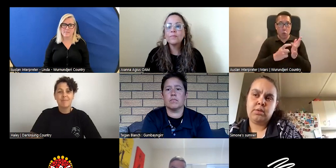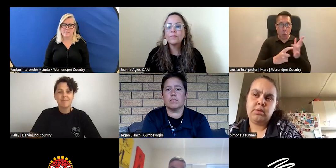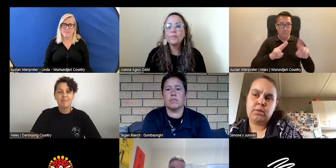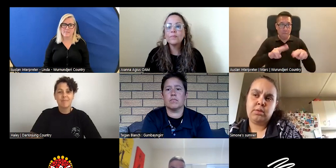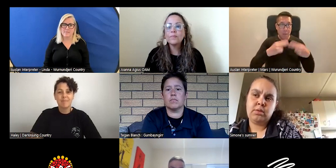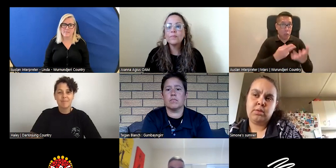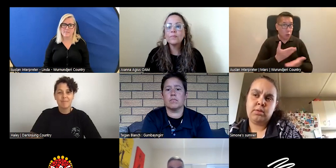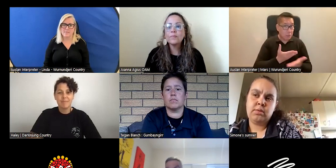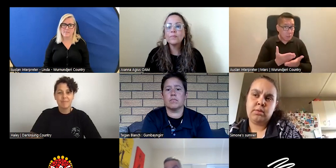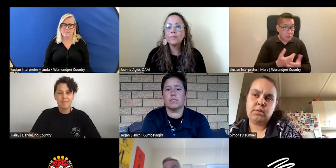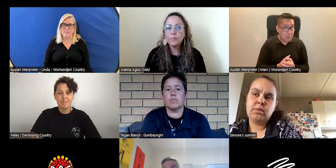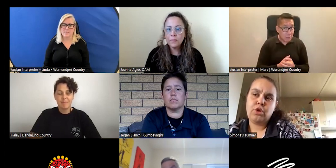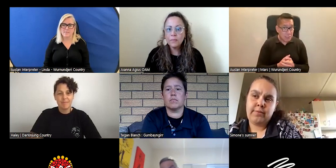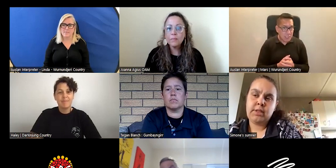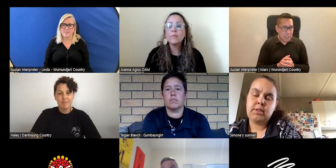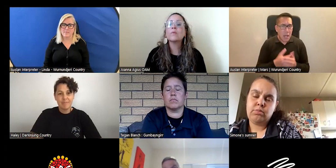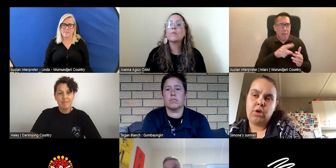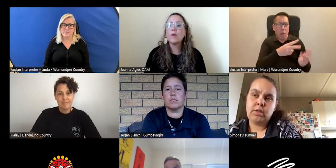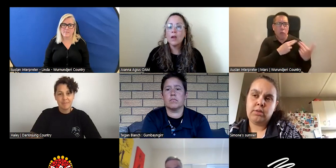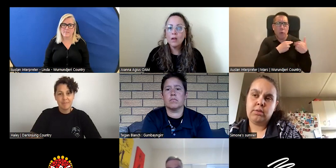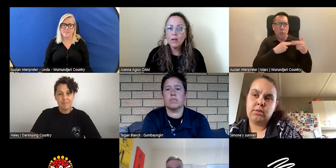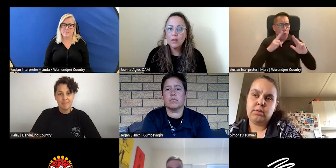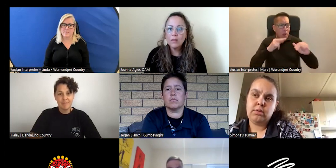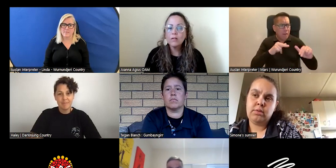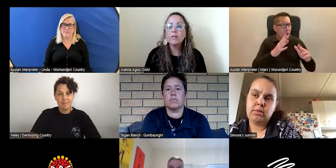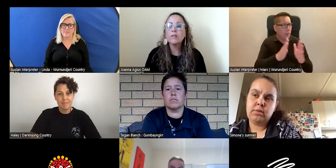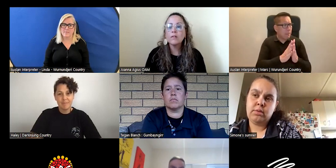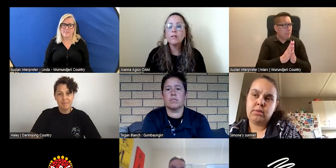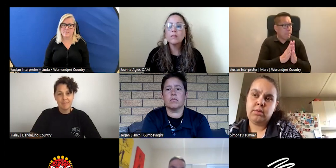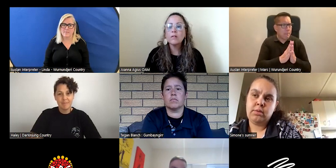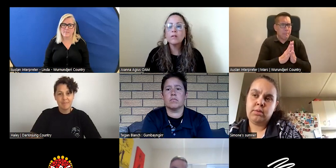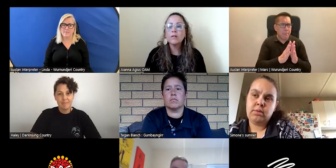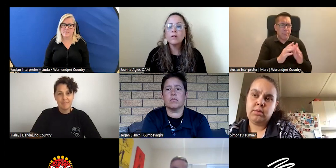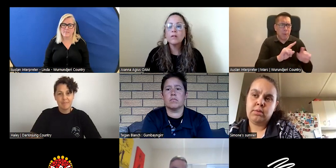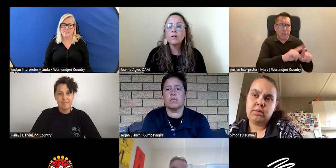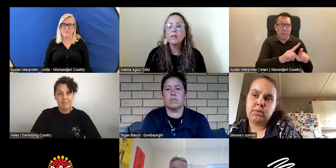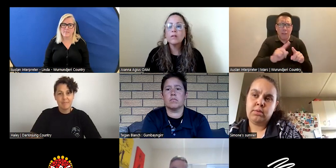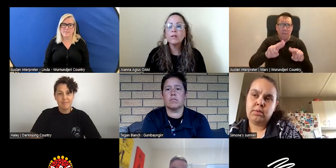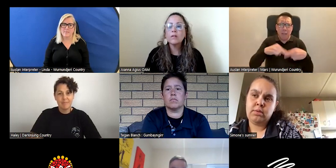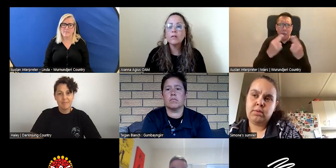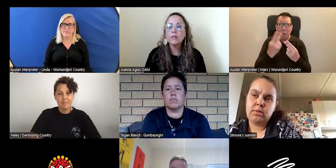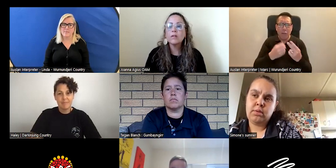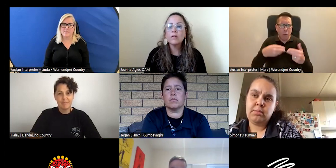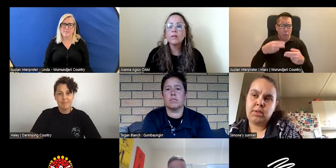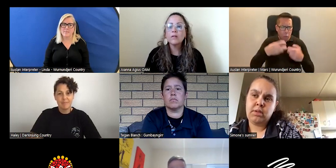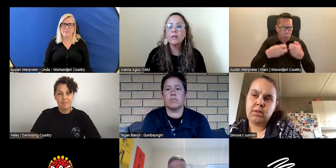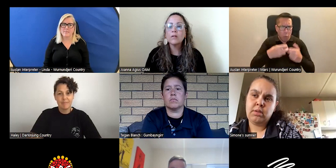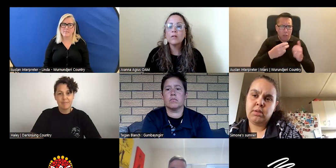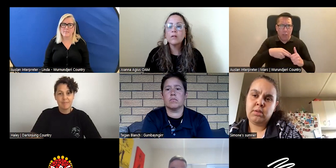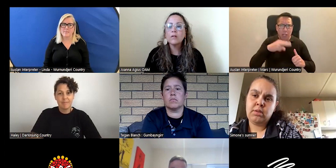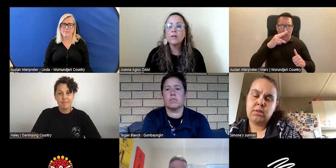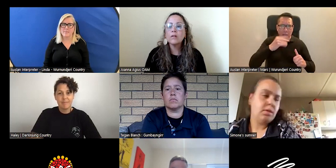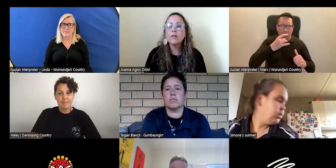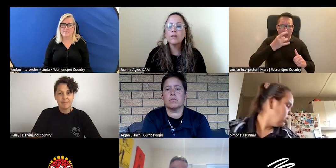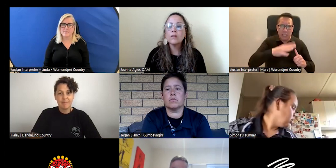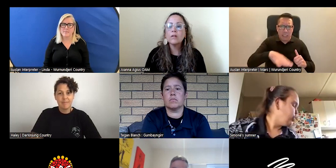Services, which looks after all those families who are having trouble with their young fellas getting in